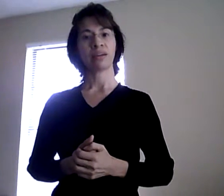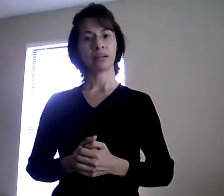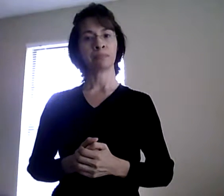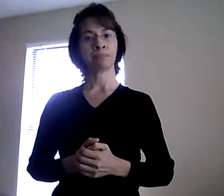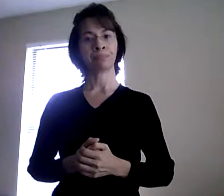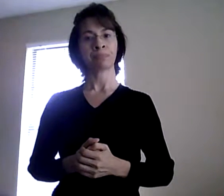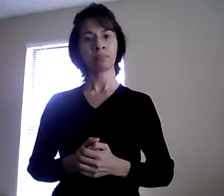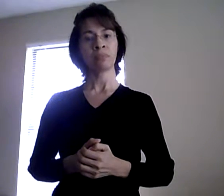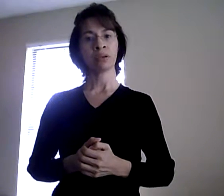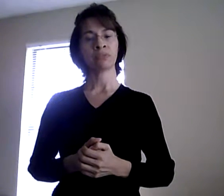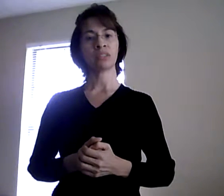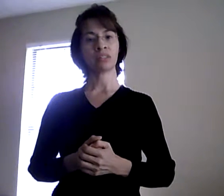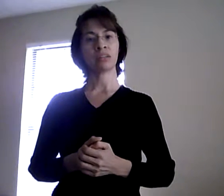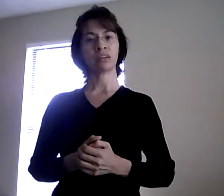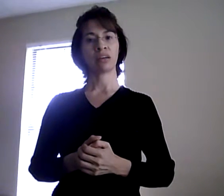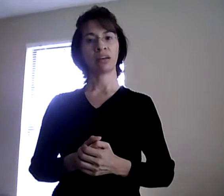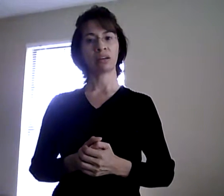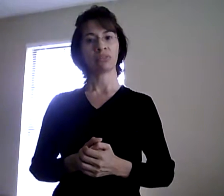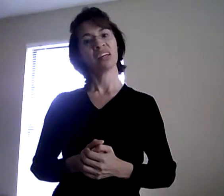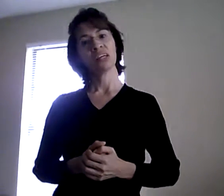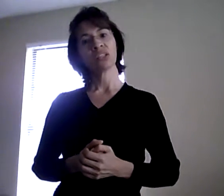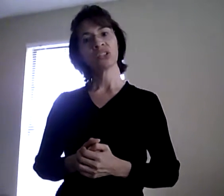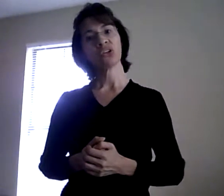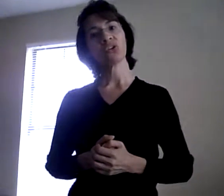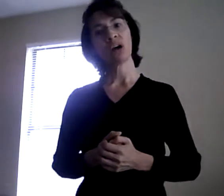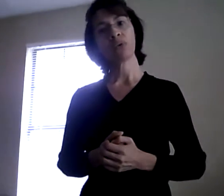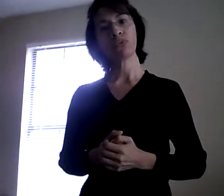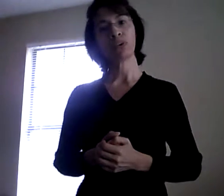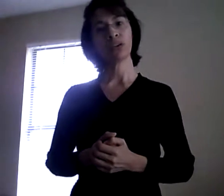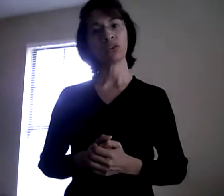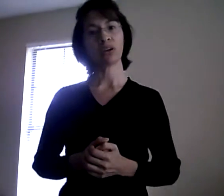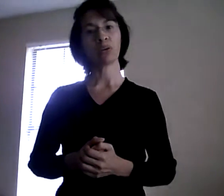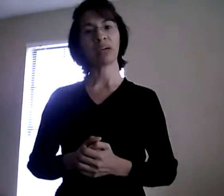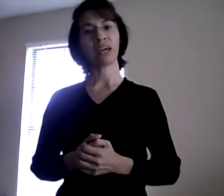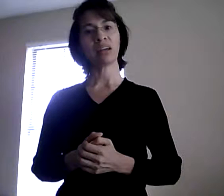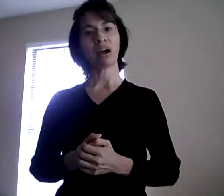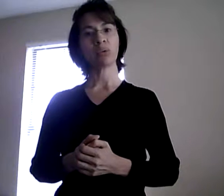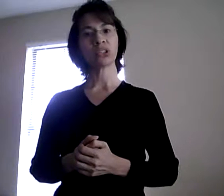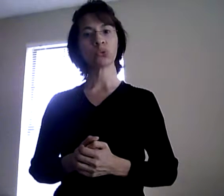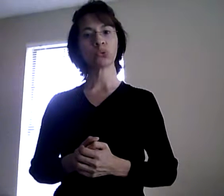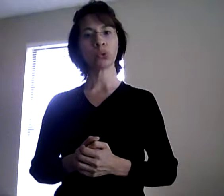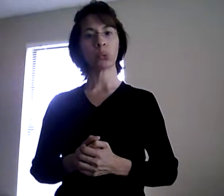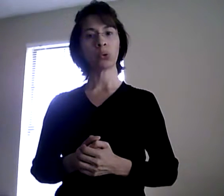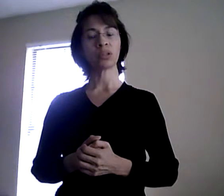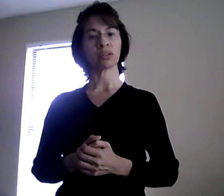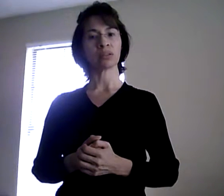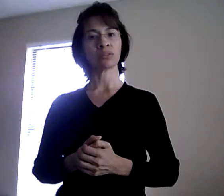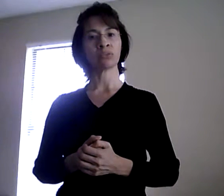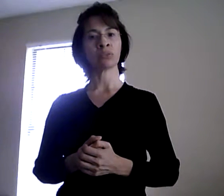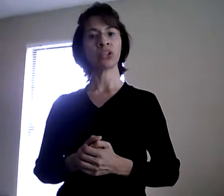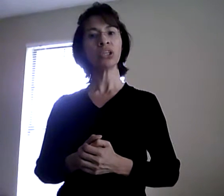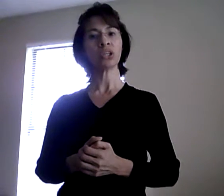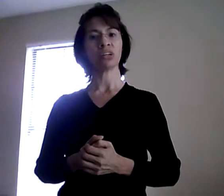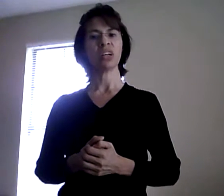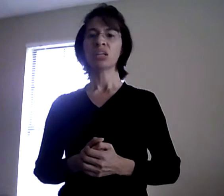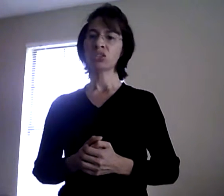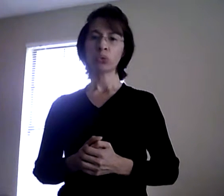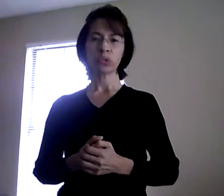Yeah. 16 and a half. So I would figure that would be 8 hours to New Orleans from here. Yeah. So which